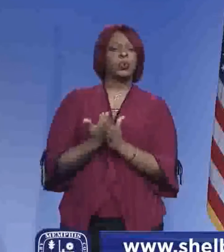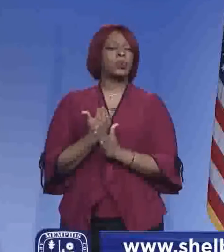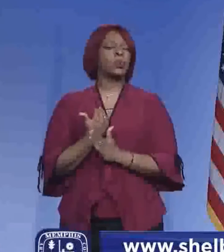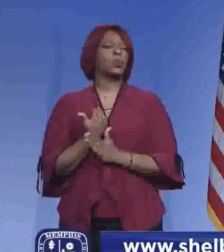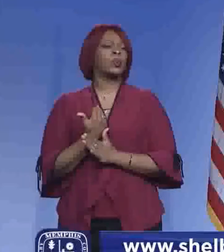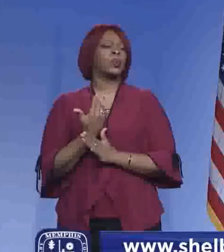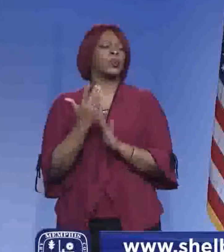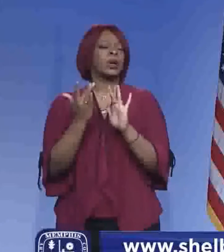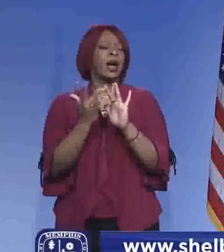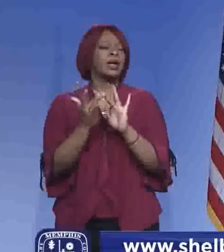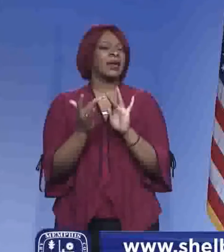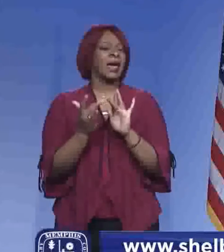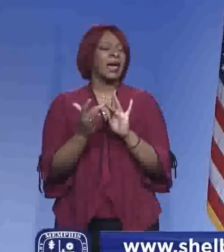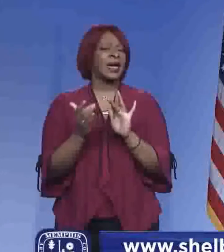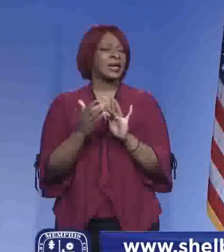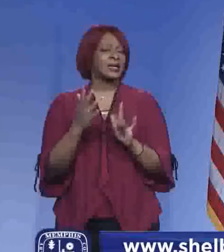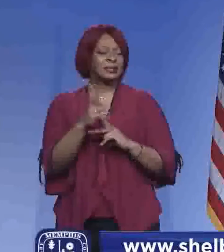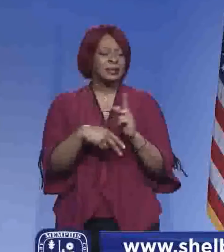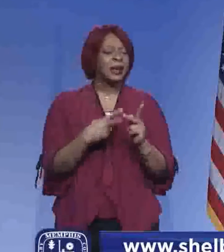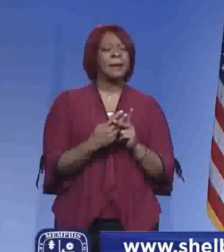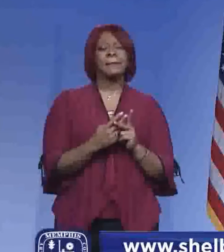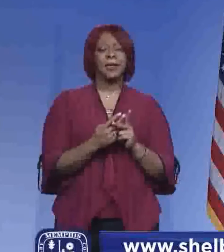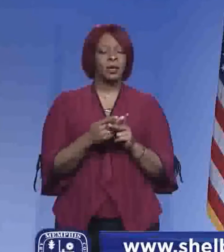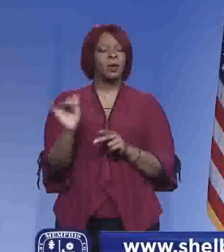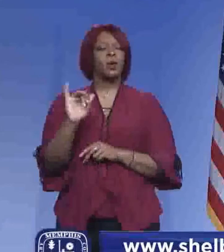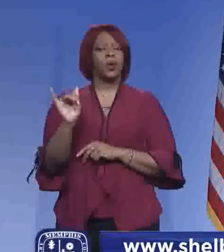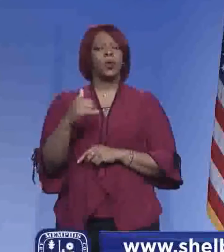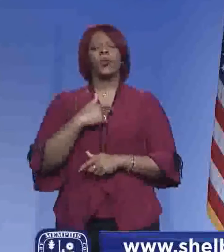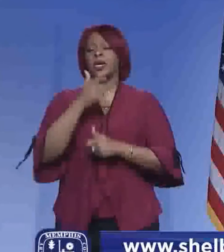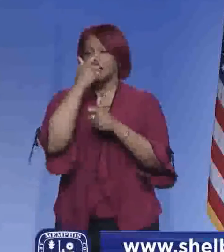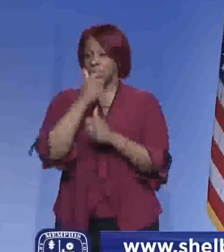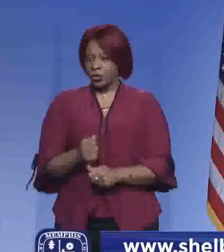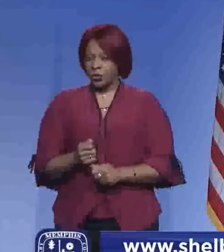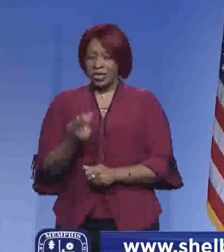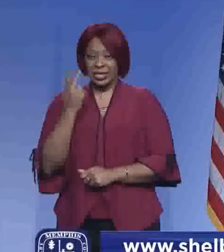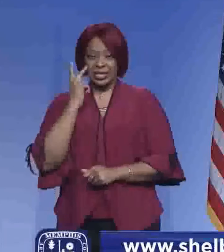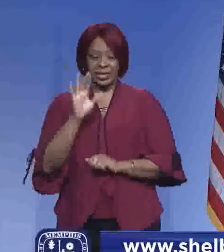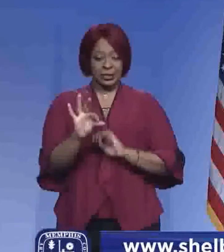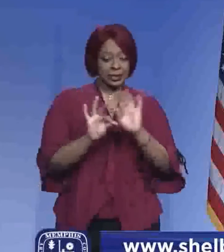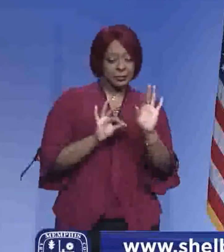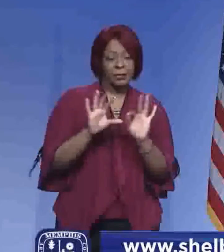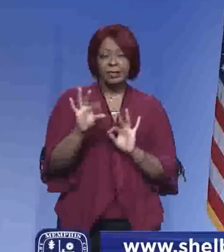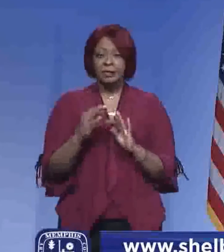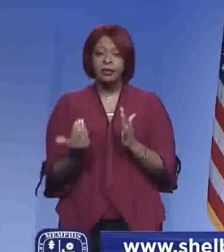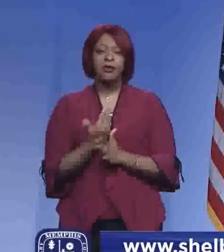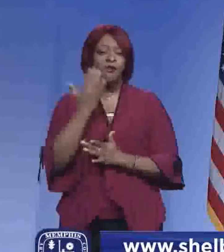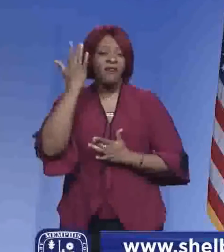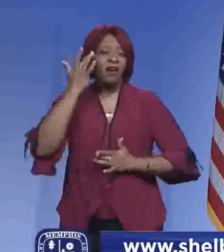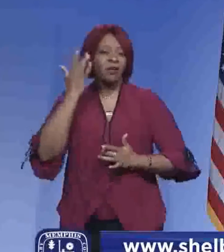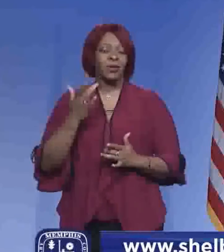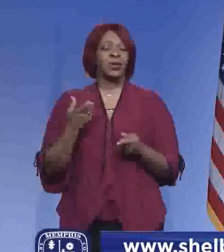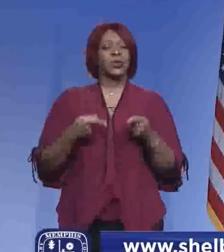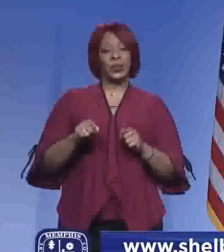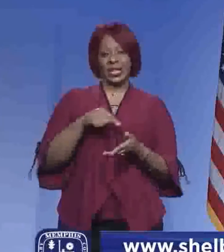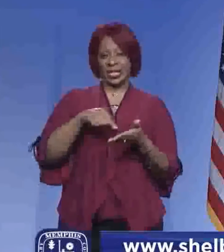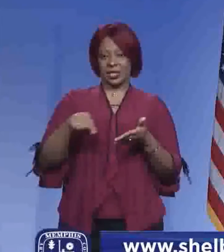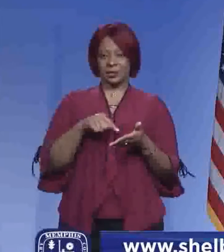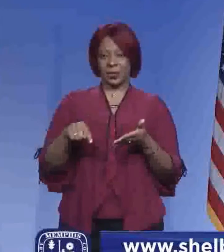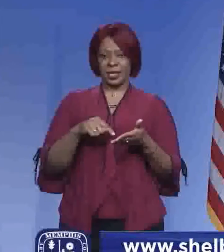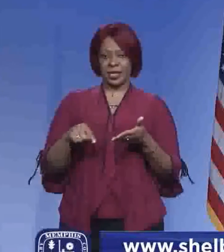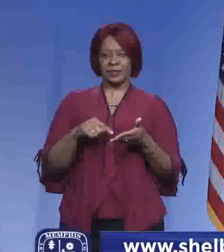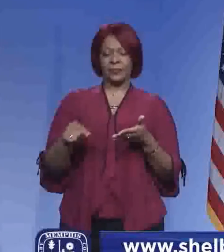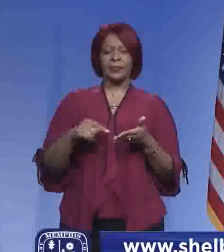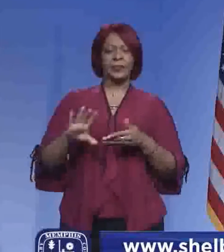their contacts and quarantine them. We are also interested in the sequence results. So during this week,